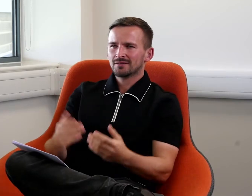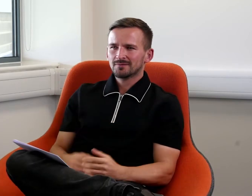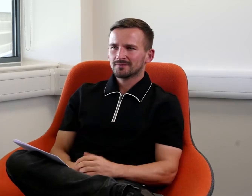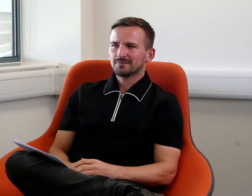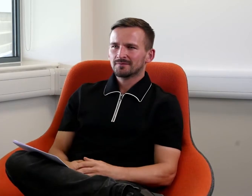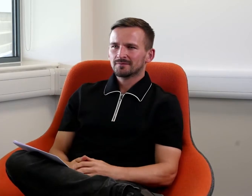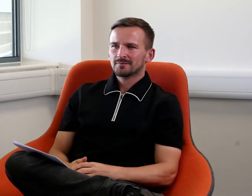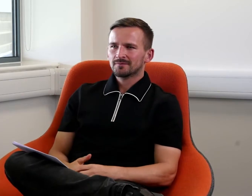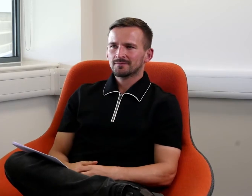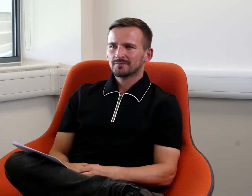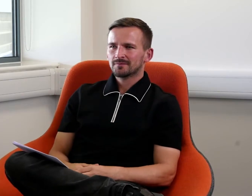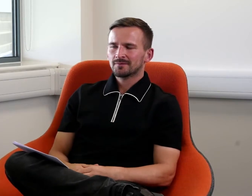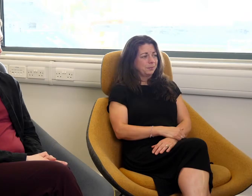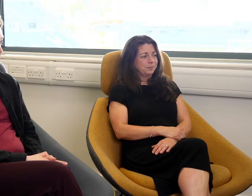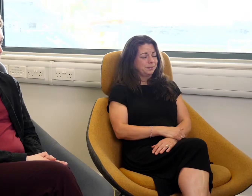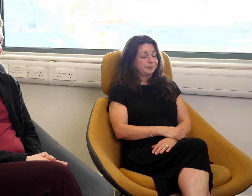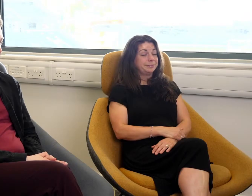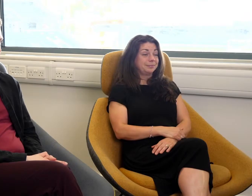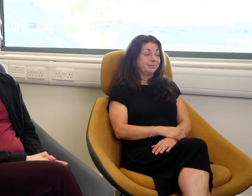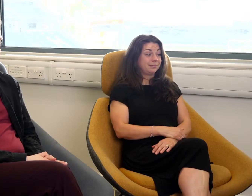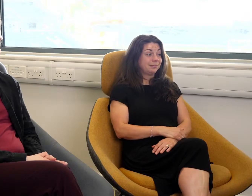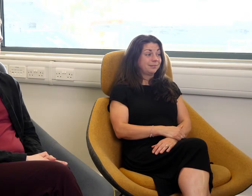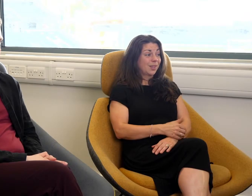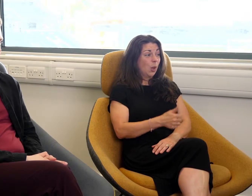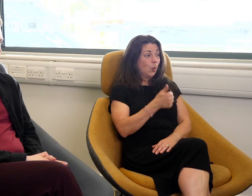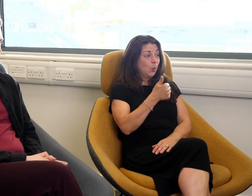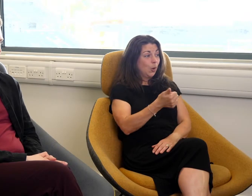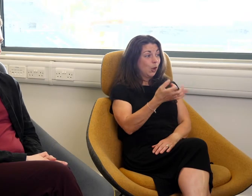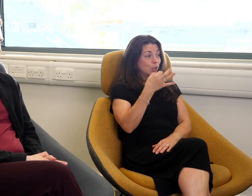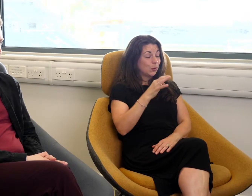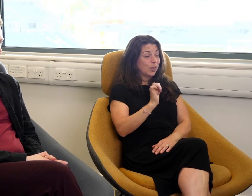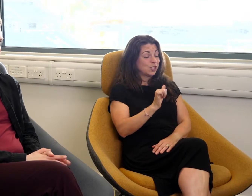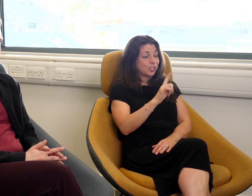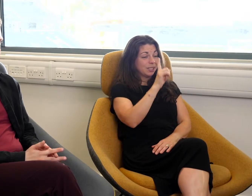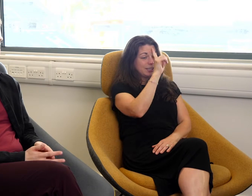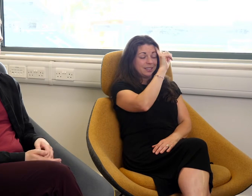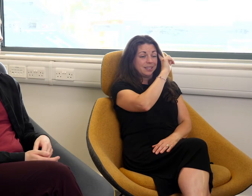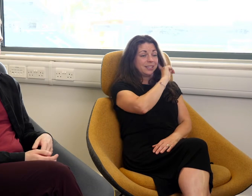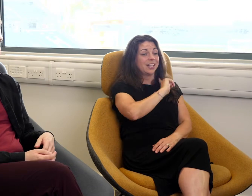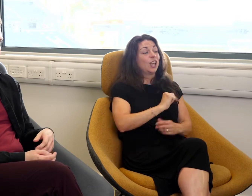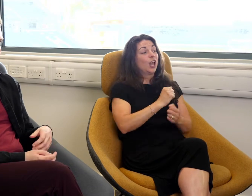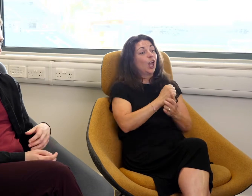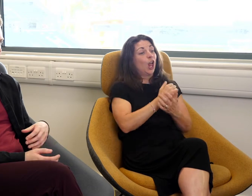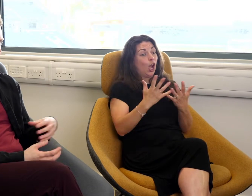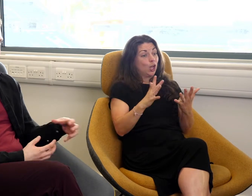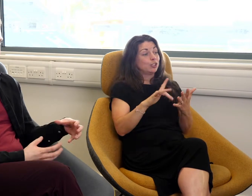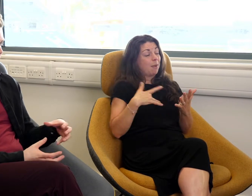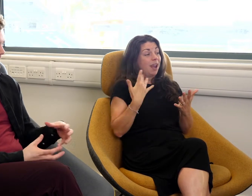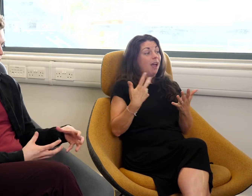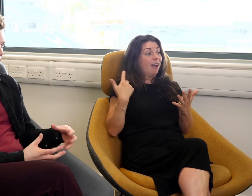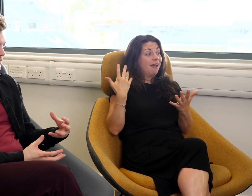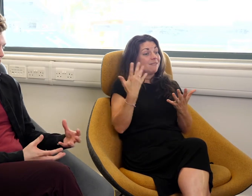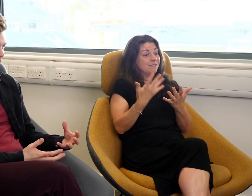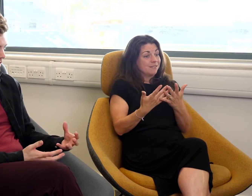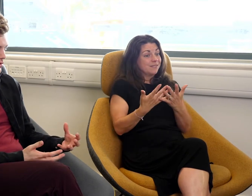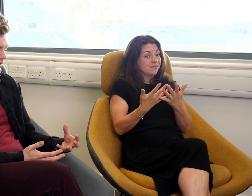that scenario? It's a really good question. I think I've spent a lot of my life being around people significantly older than